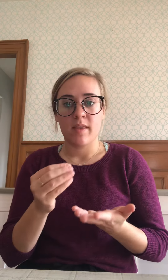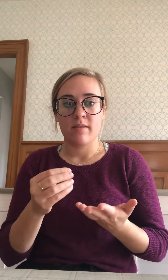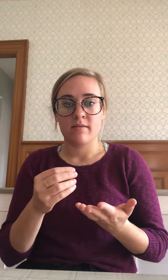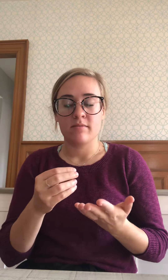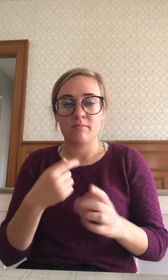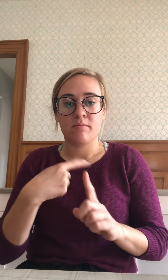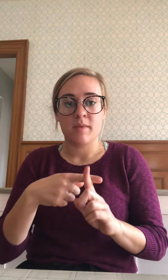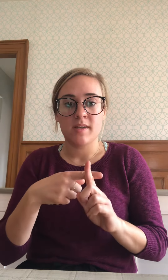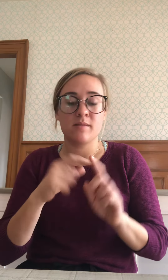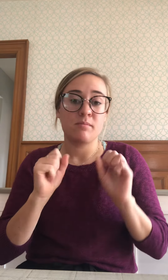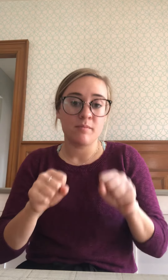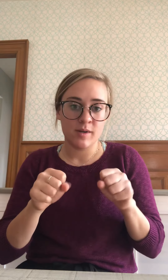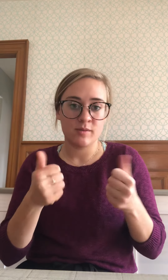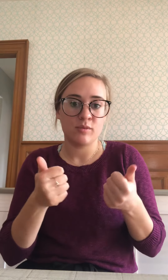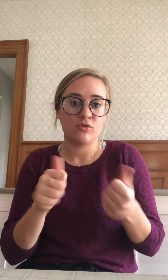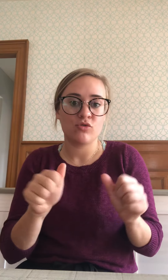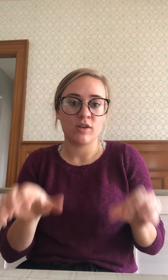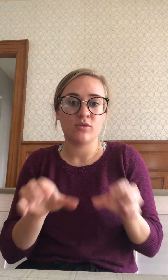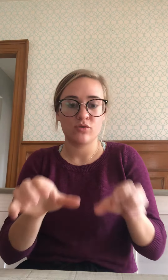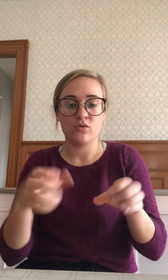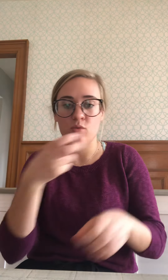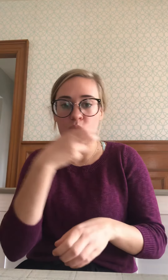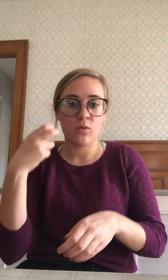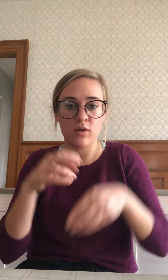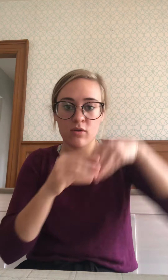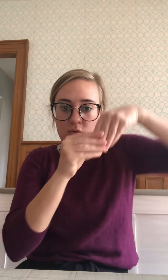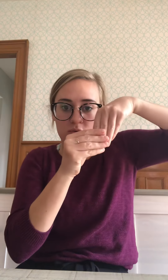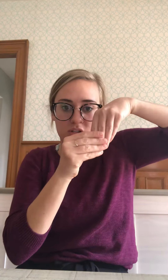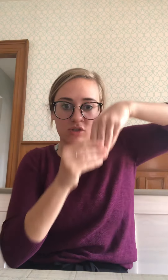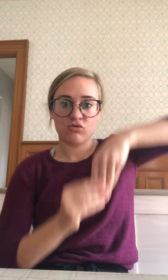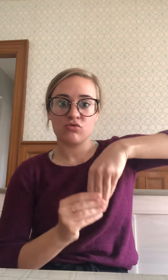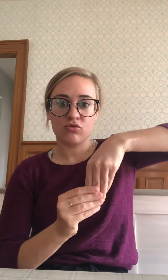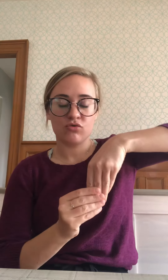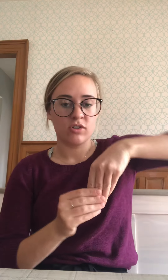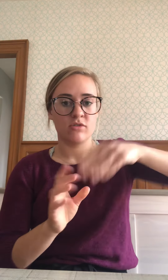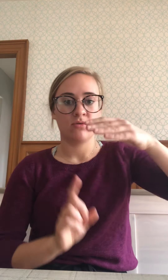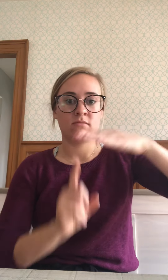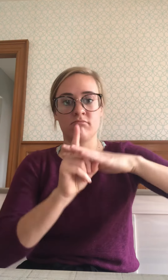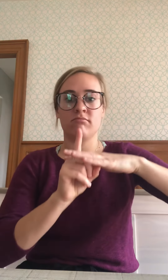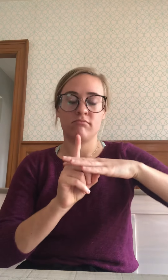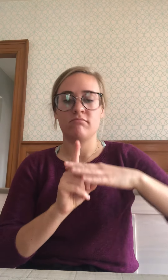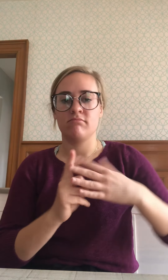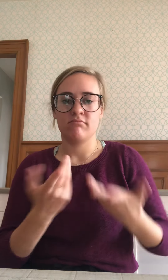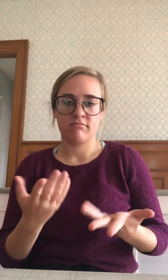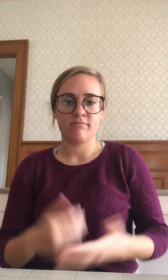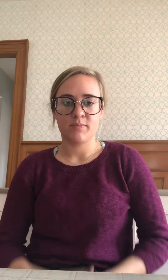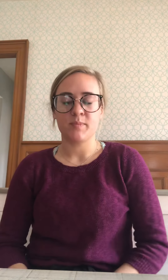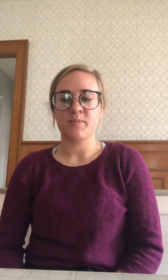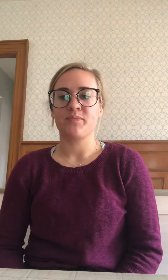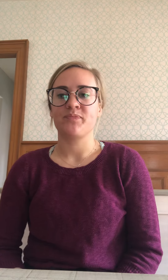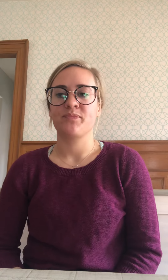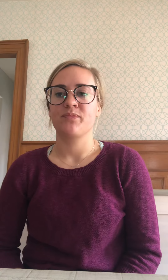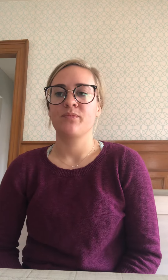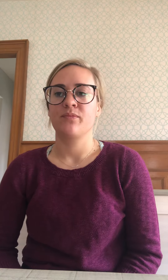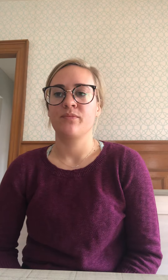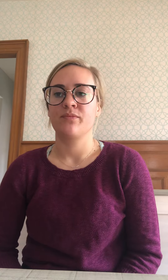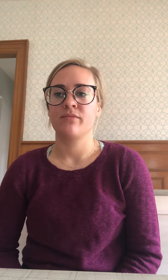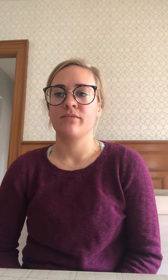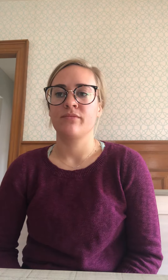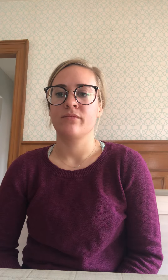do some orthodontic extrusion to help the teeth you did want to come in be able to come in correctly. But you could